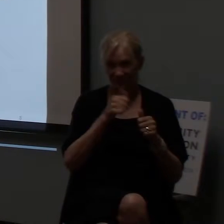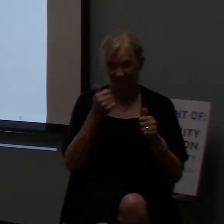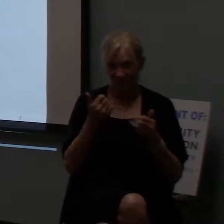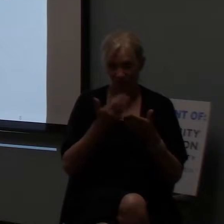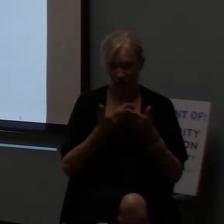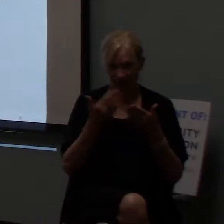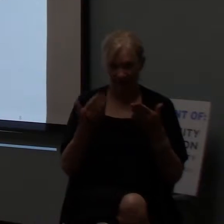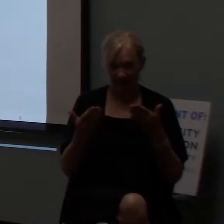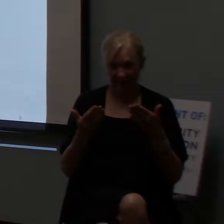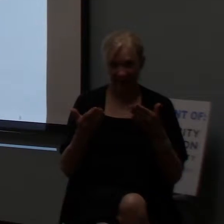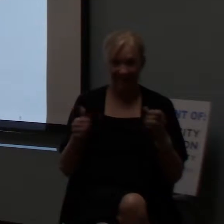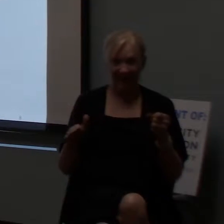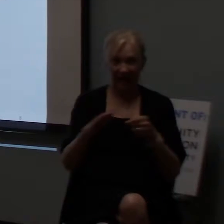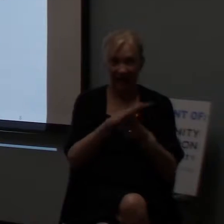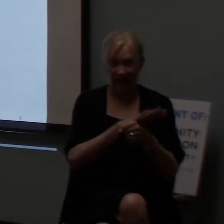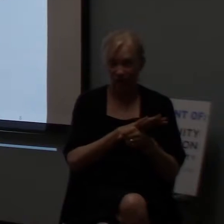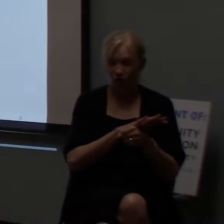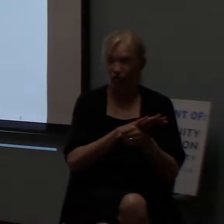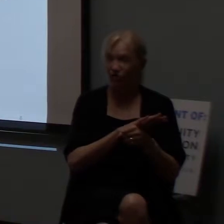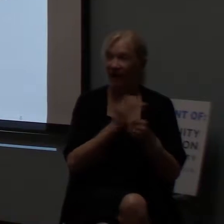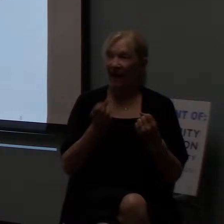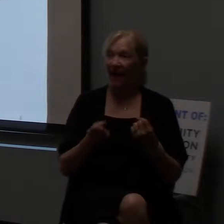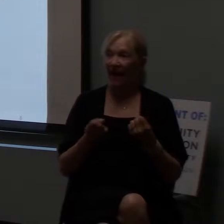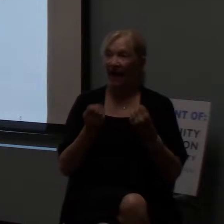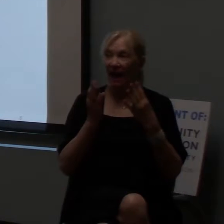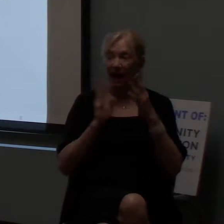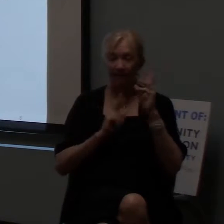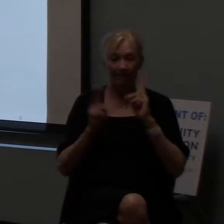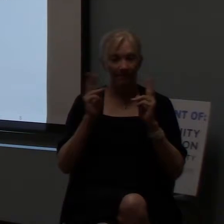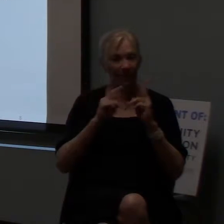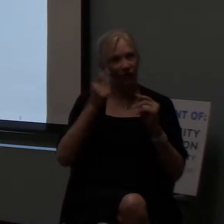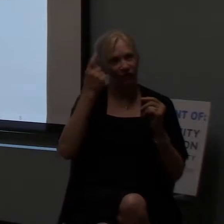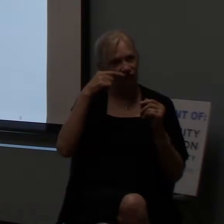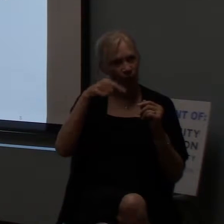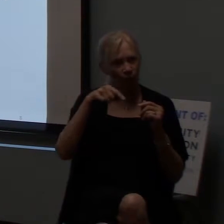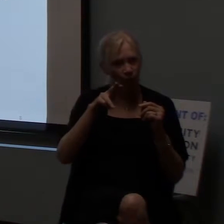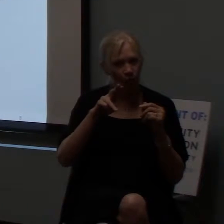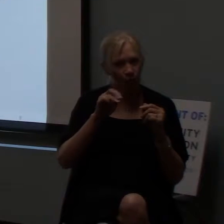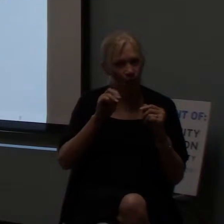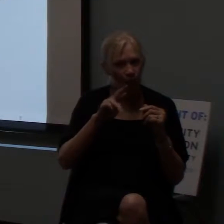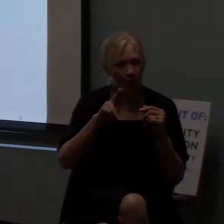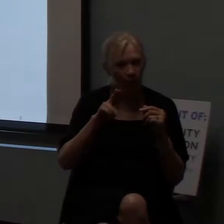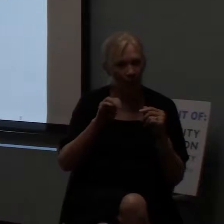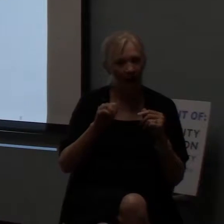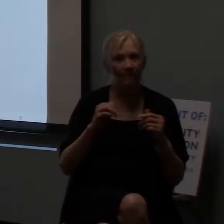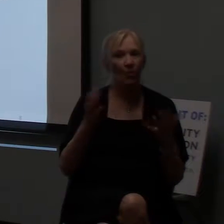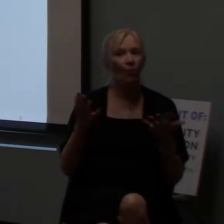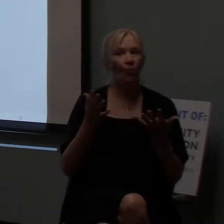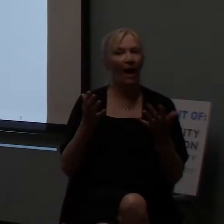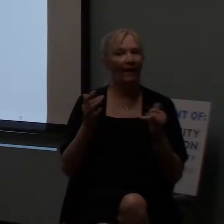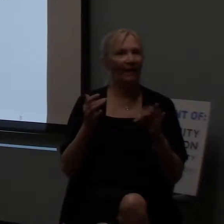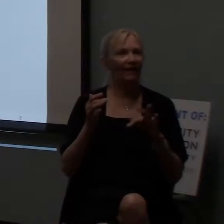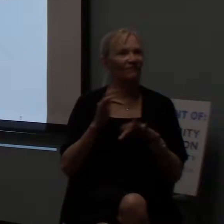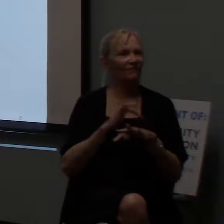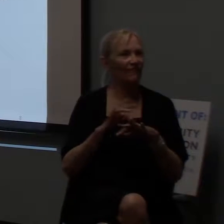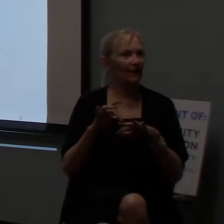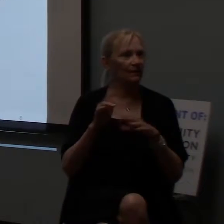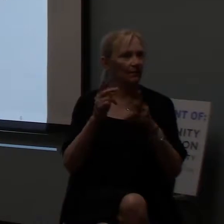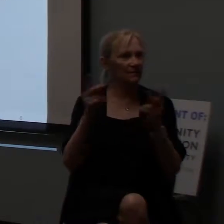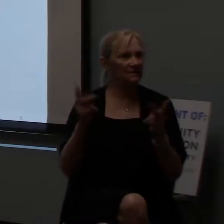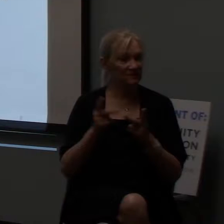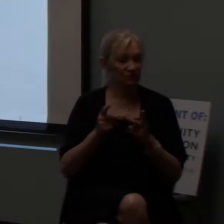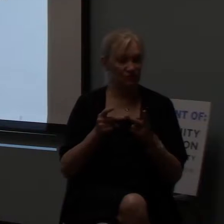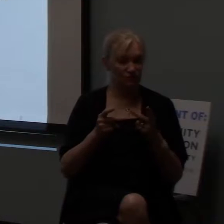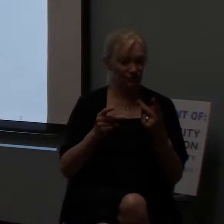is coverage. How many people you need for a quorum, what happens if there's a vacancy. With